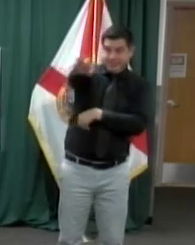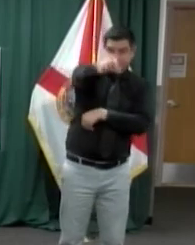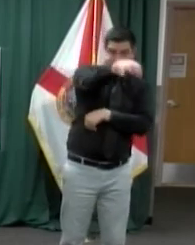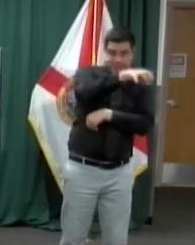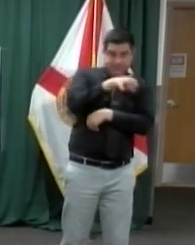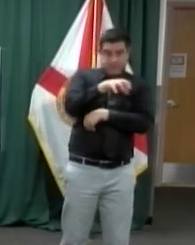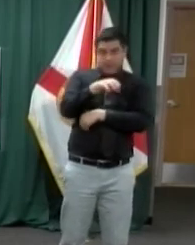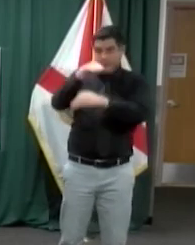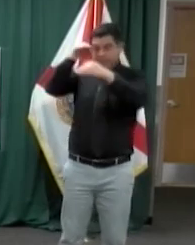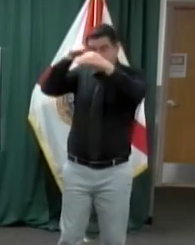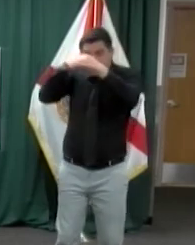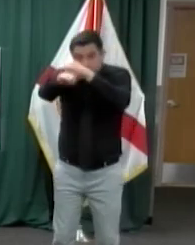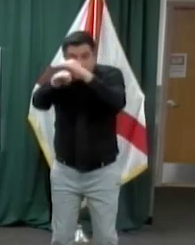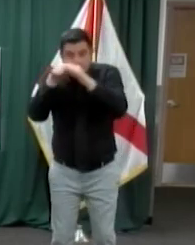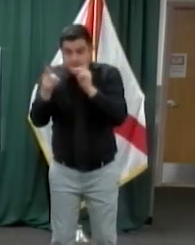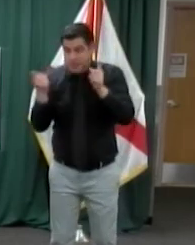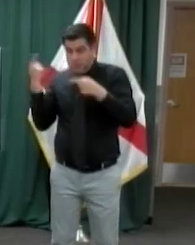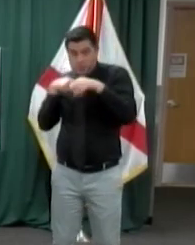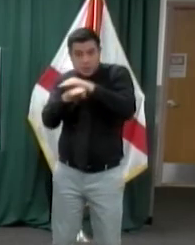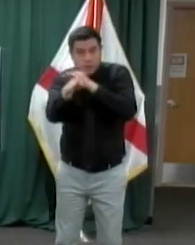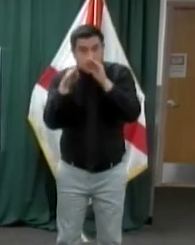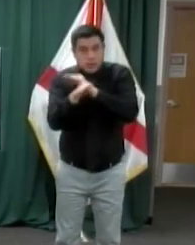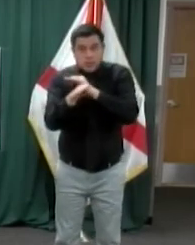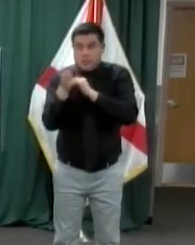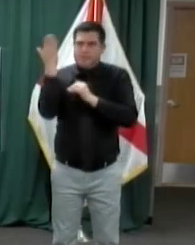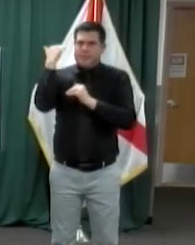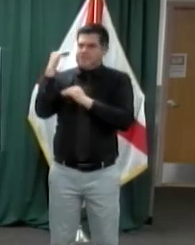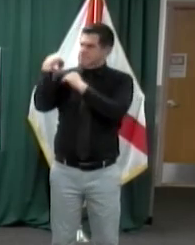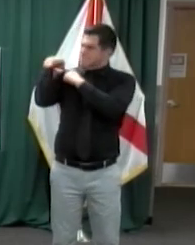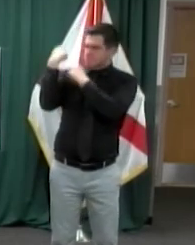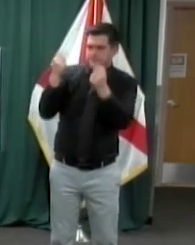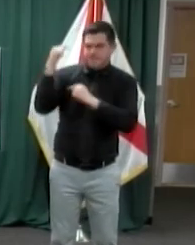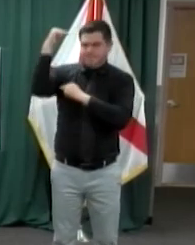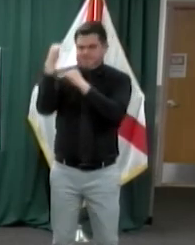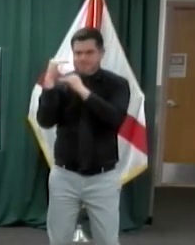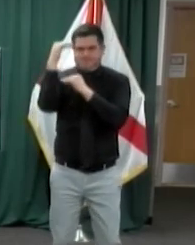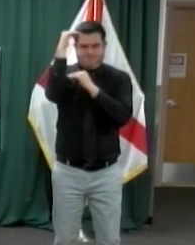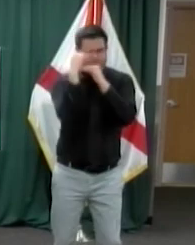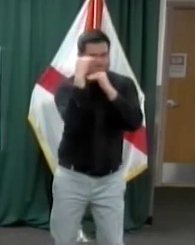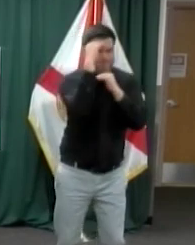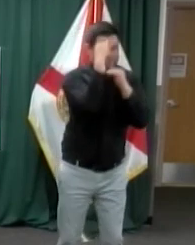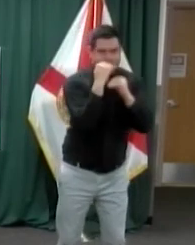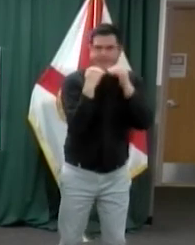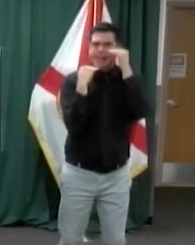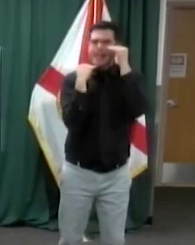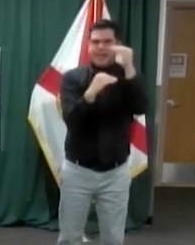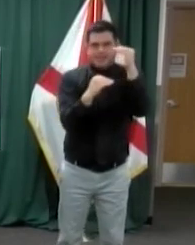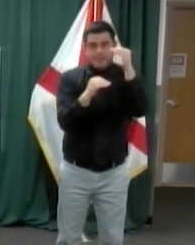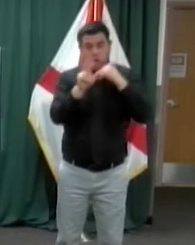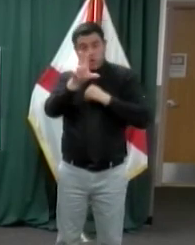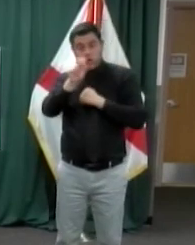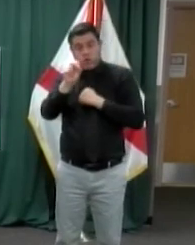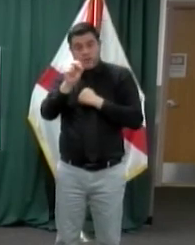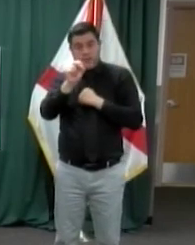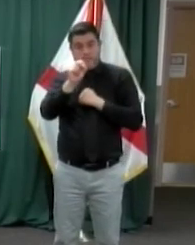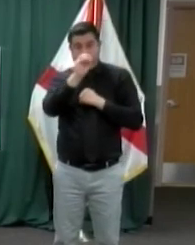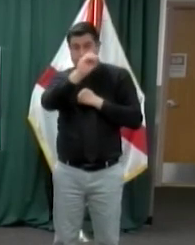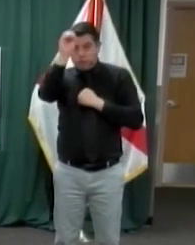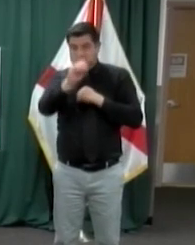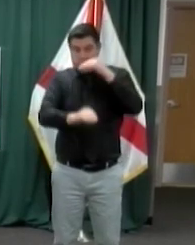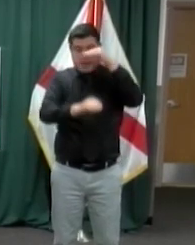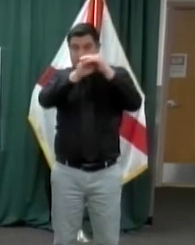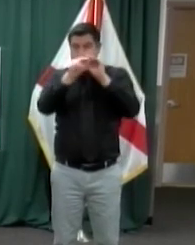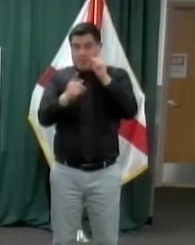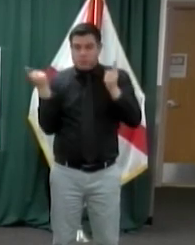restaurants and tattoo parlors? Are you going to, because those are things you guys did put in place. Sure, absolutely. So, one of our goals has